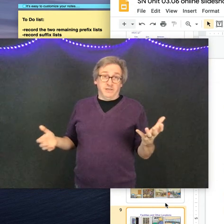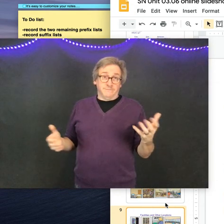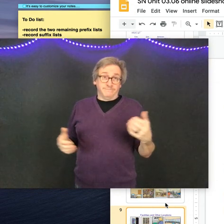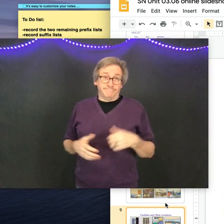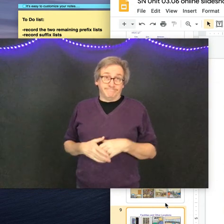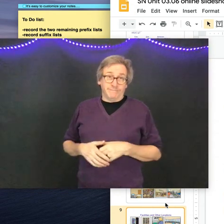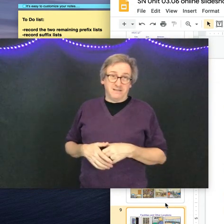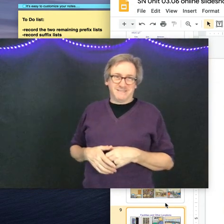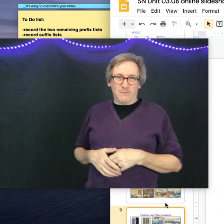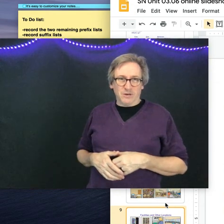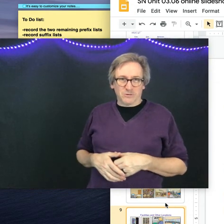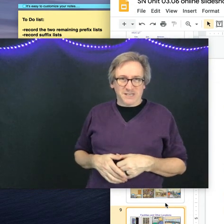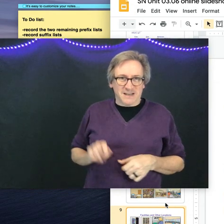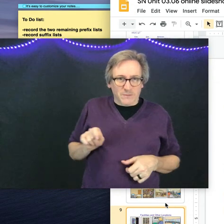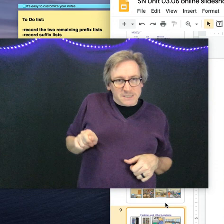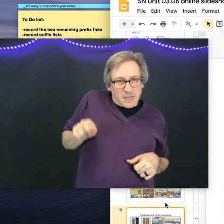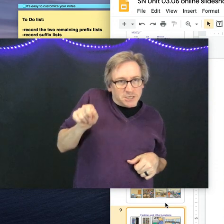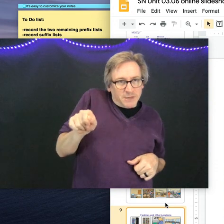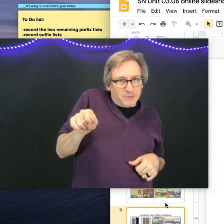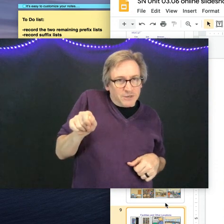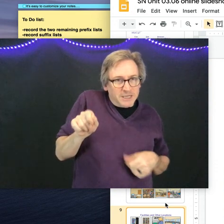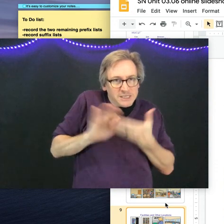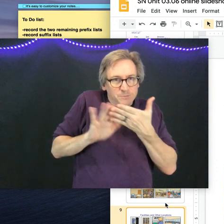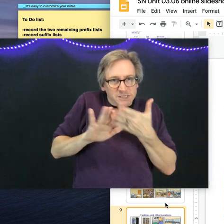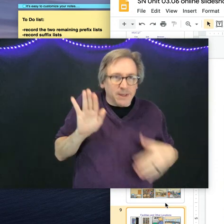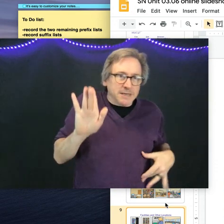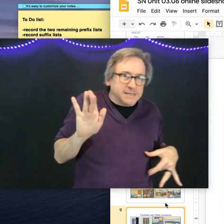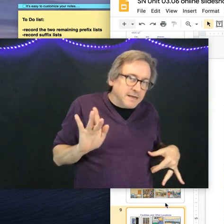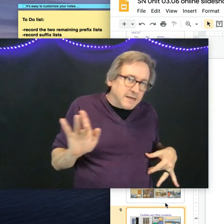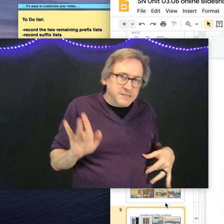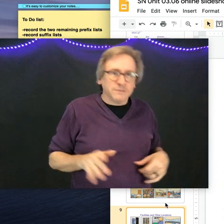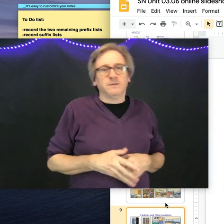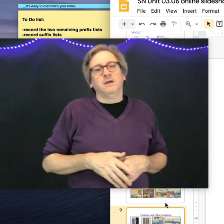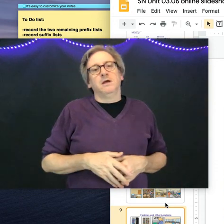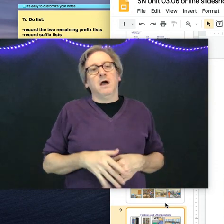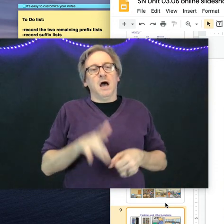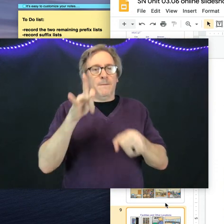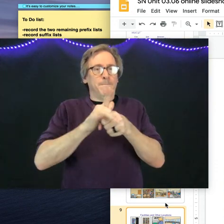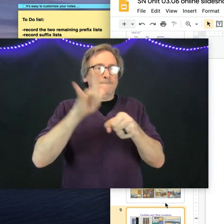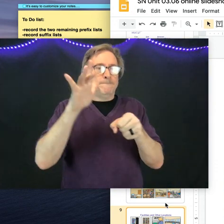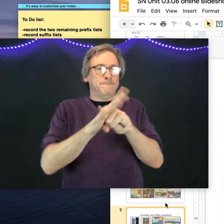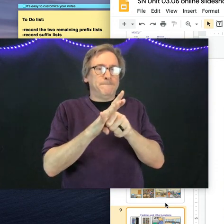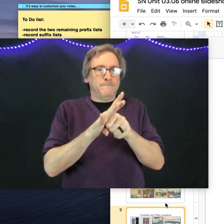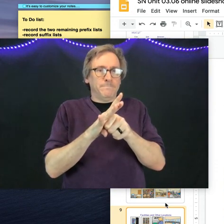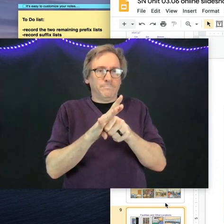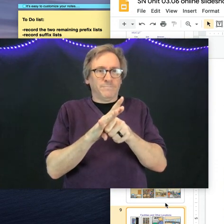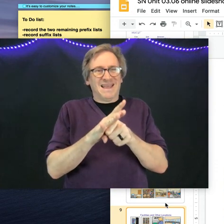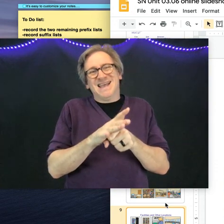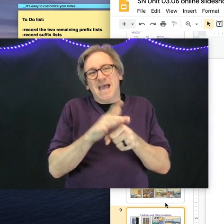Pop machine. That we don't trust. Everybody's touching it with their keys, putting some hand sanitizer.